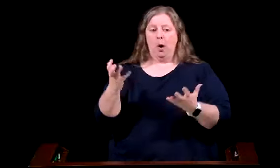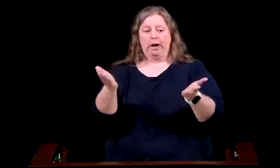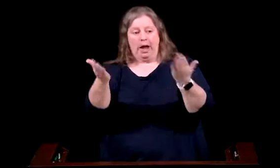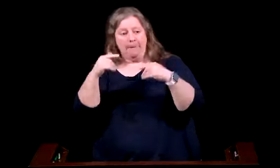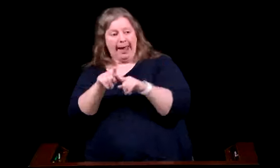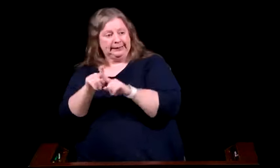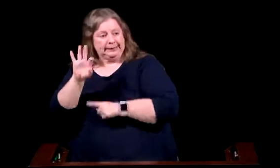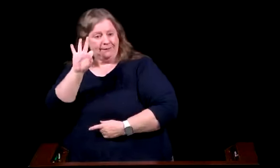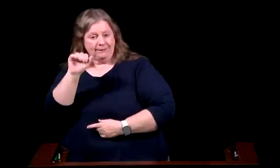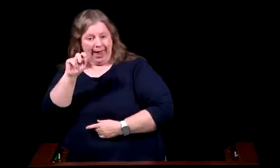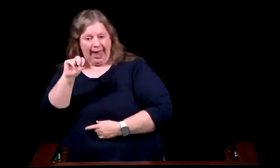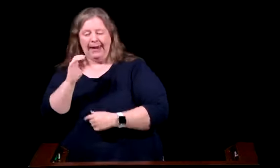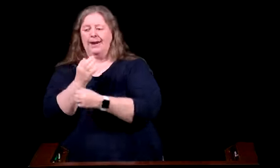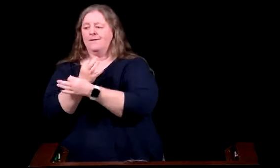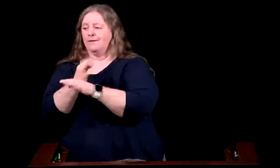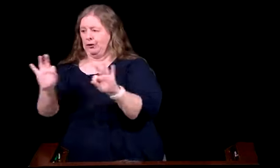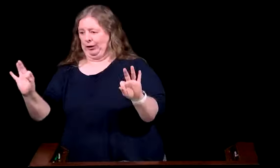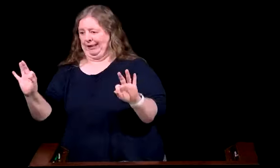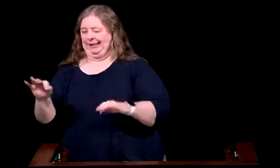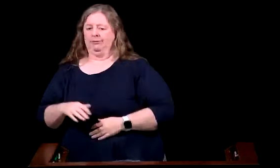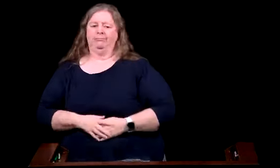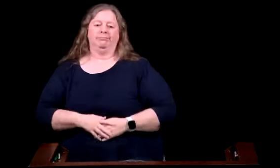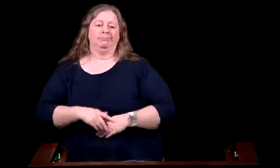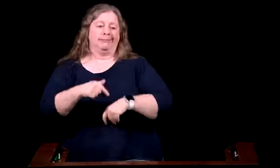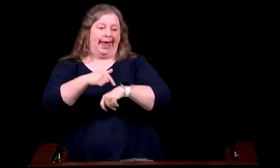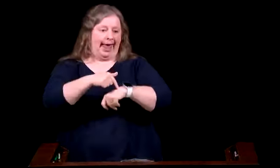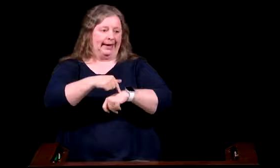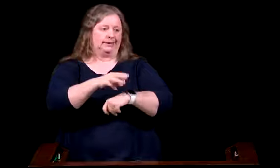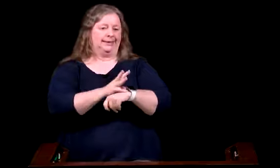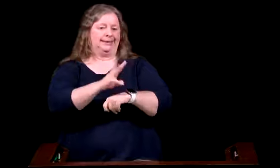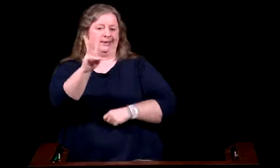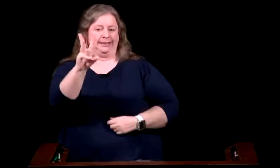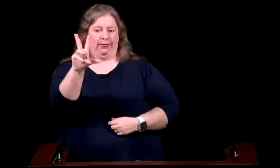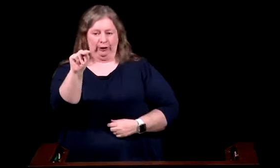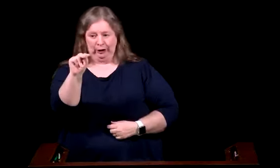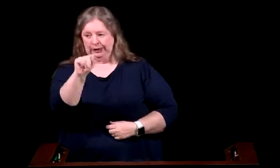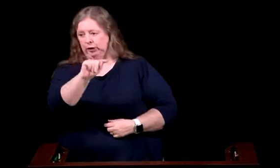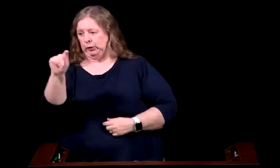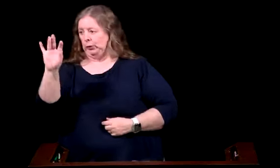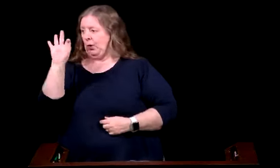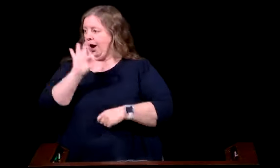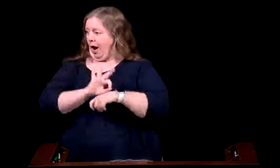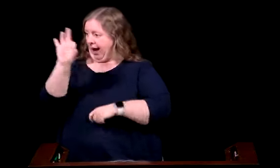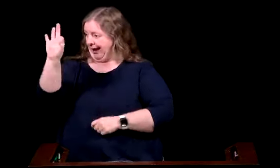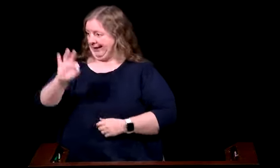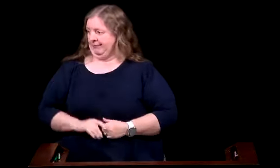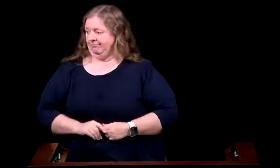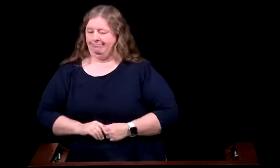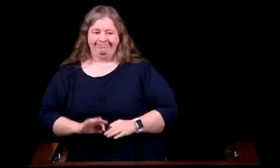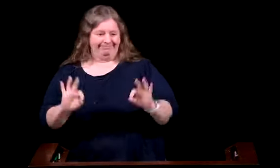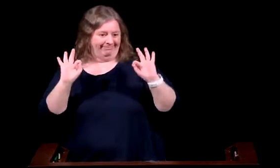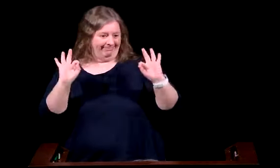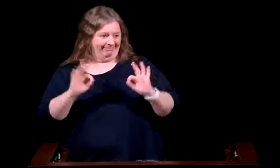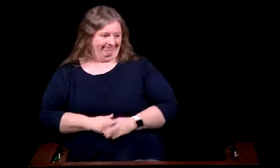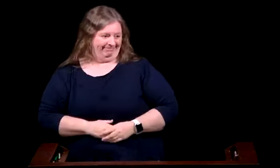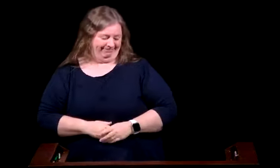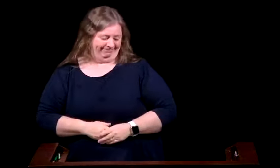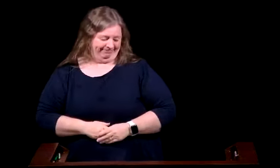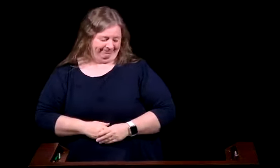a $5 fee. You can come as a fan or a supporter, which is free, and it'll be going from 6:30